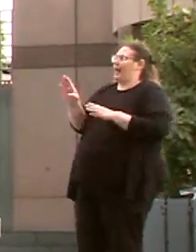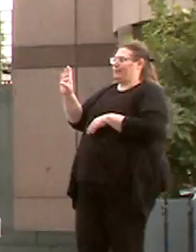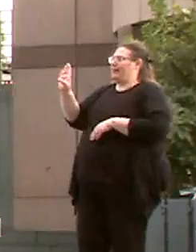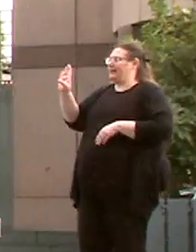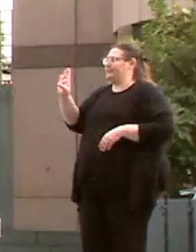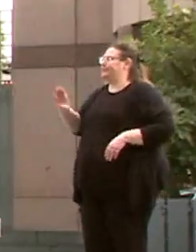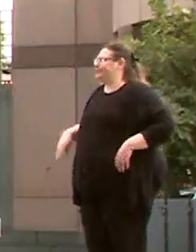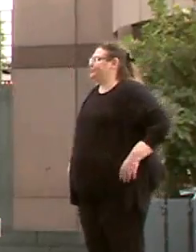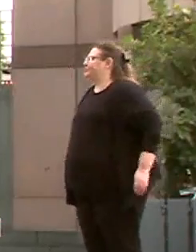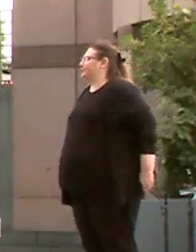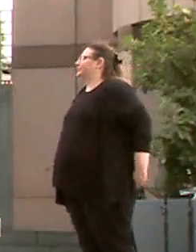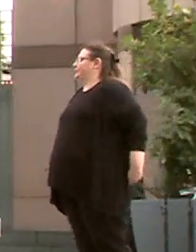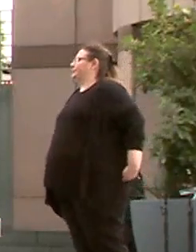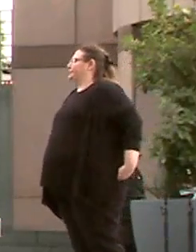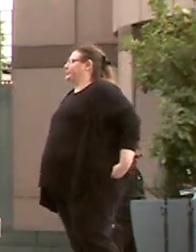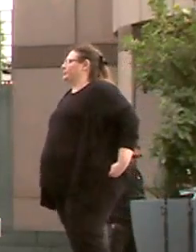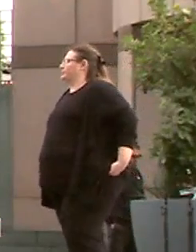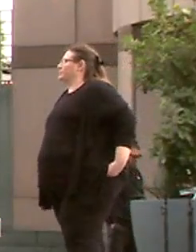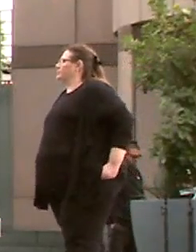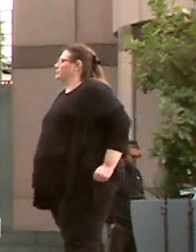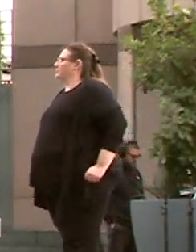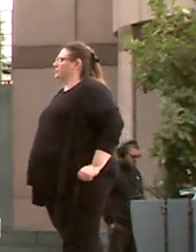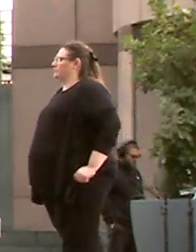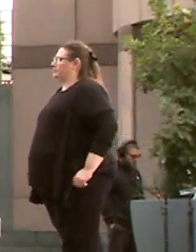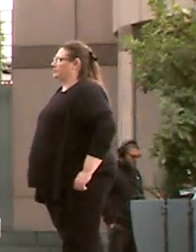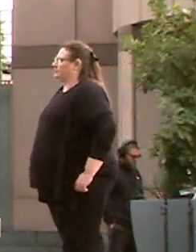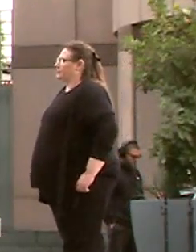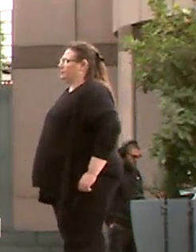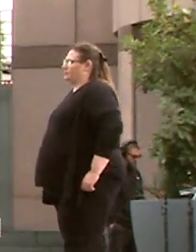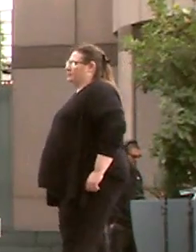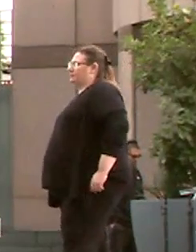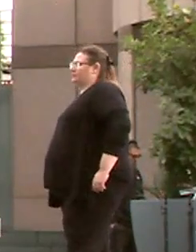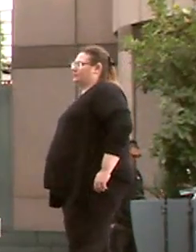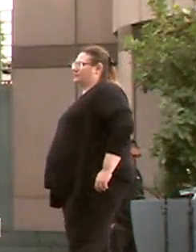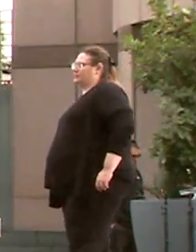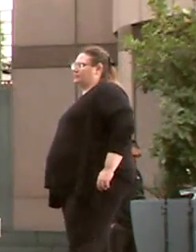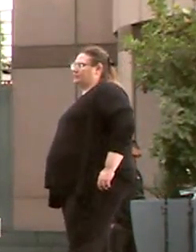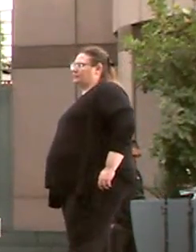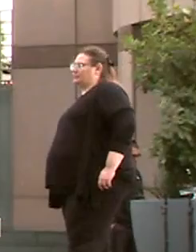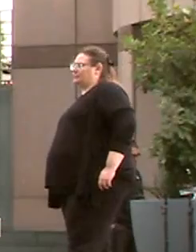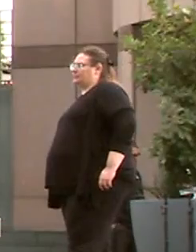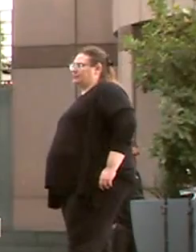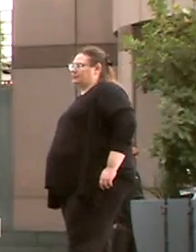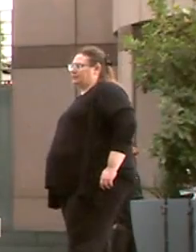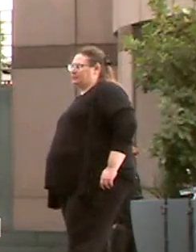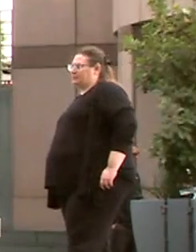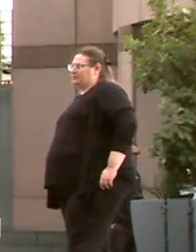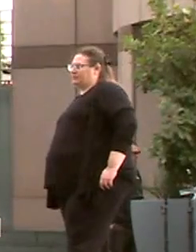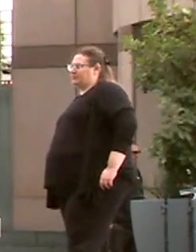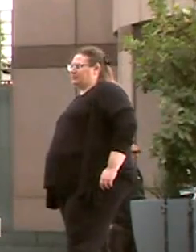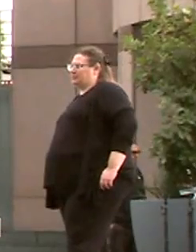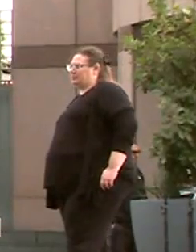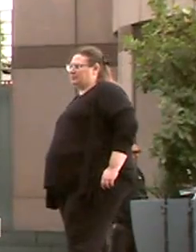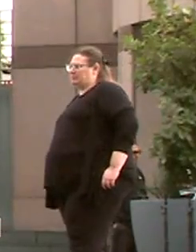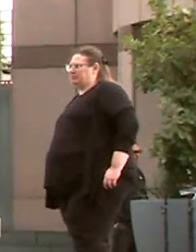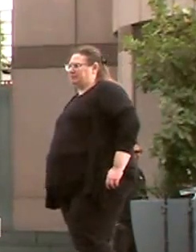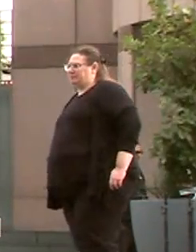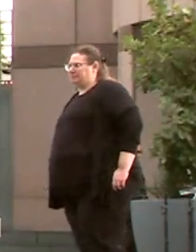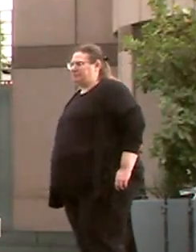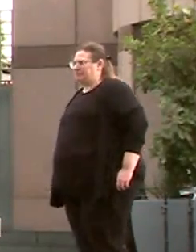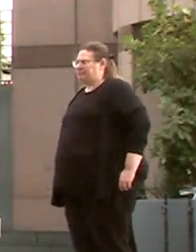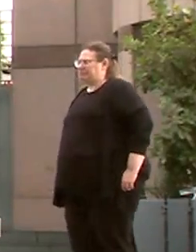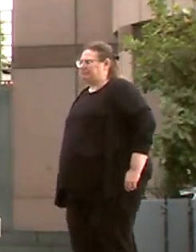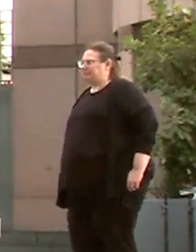But those are successful because they take characters who are going through the worst night of their life, or